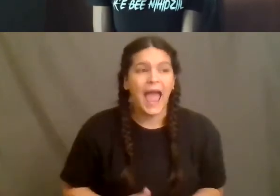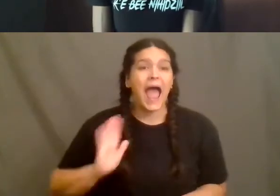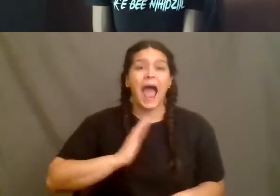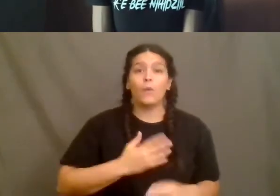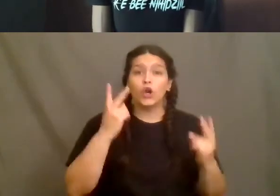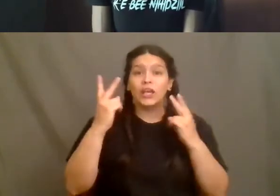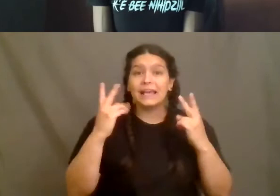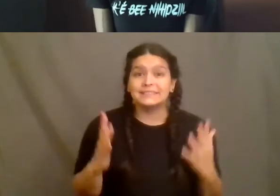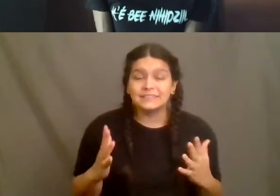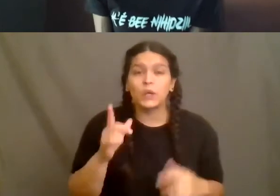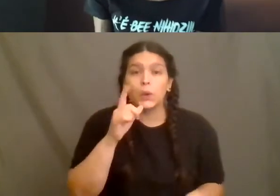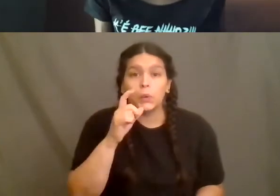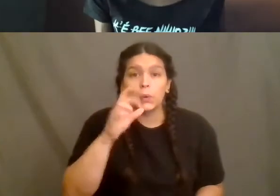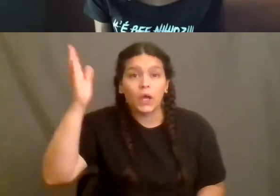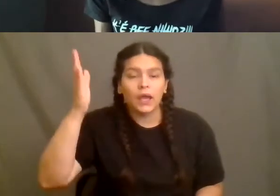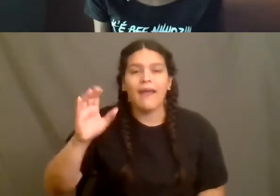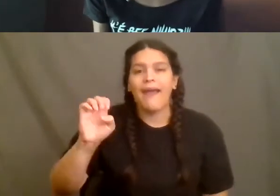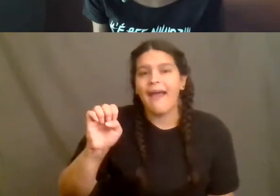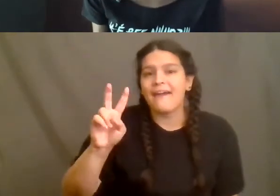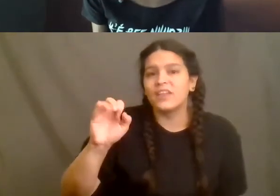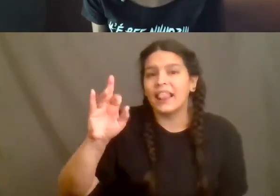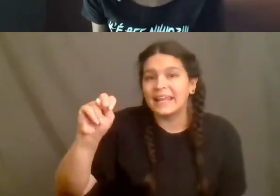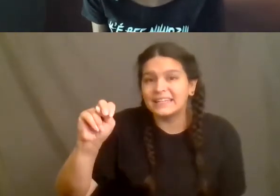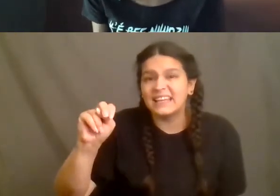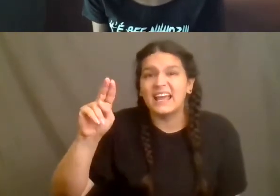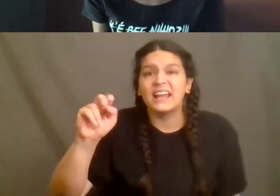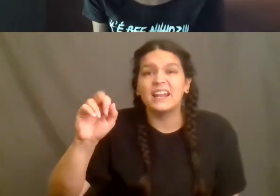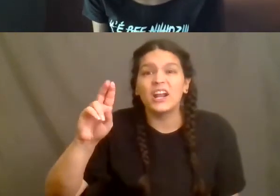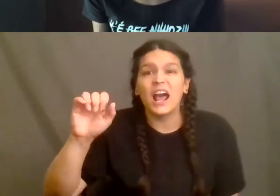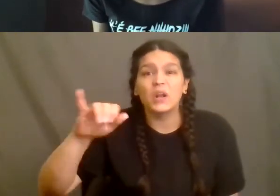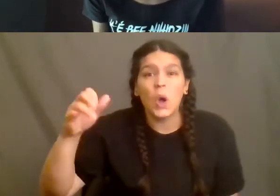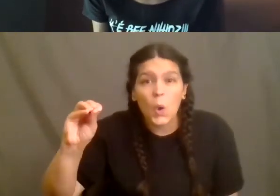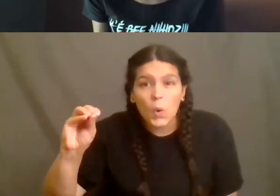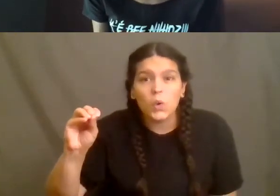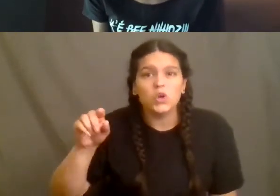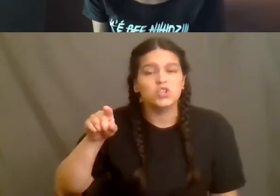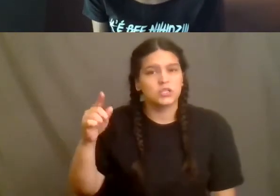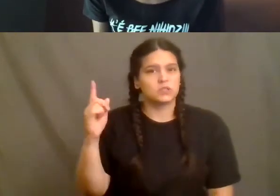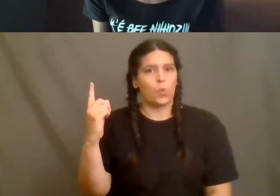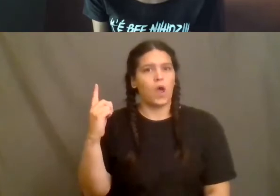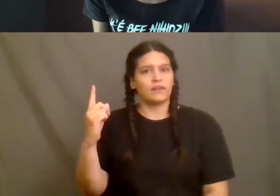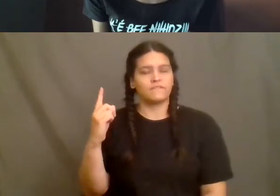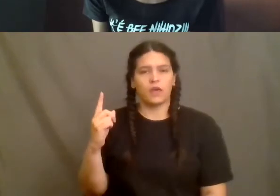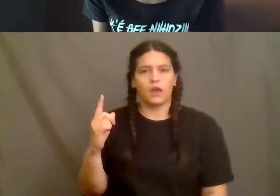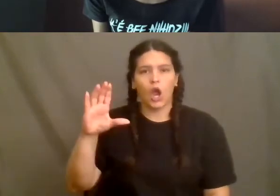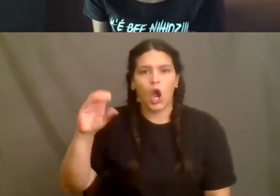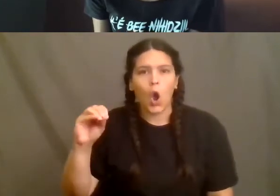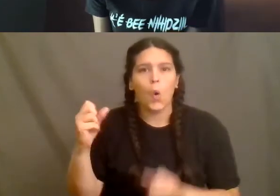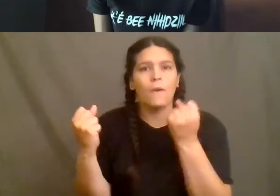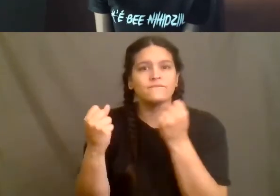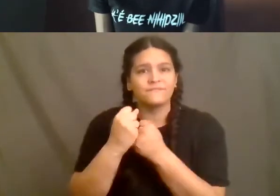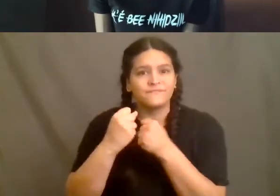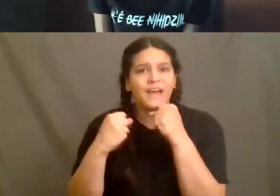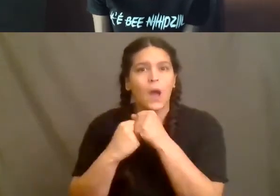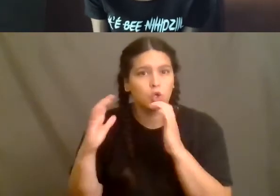Evelyn Naranjo. She is one of the co-founders of Tewa Woman United, and she's going to